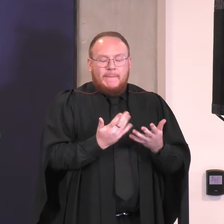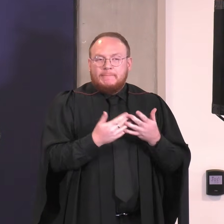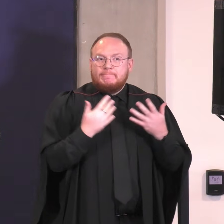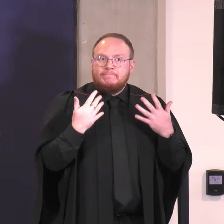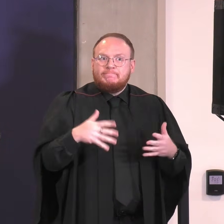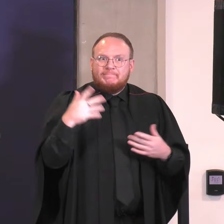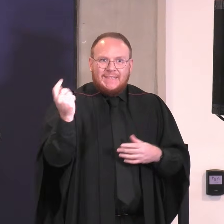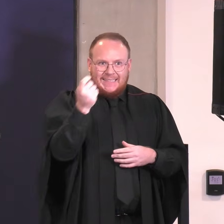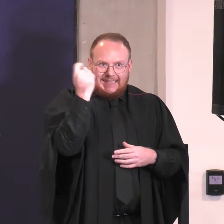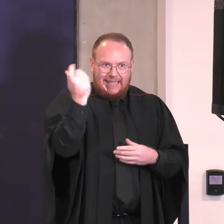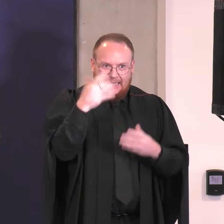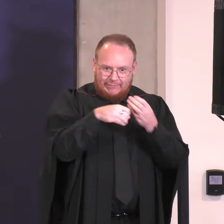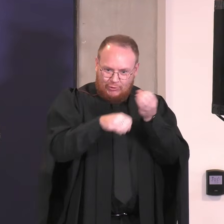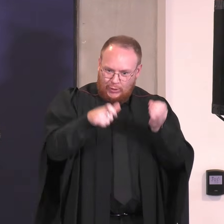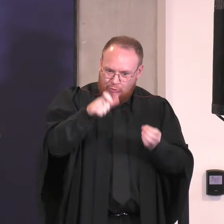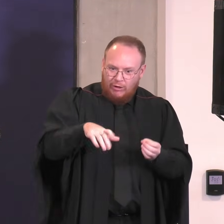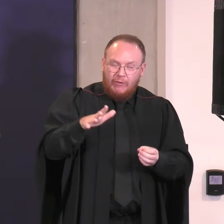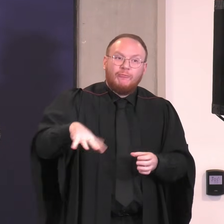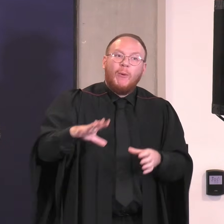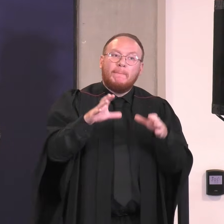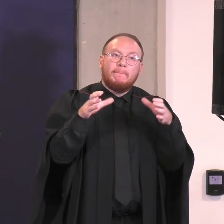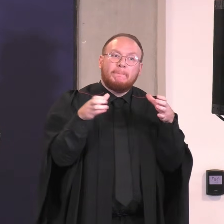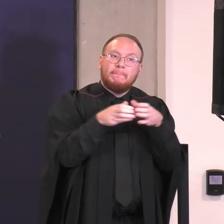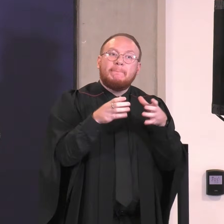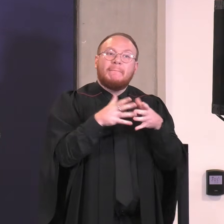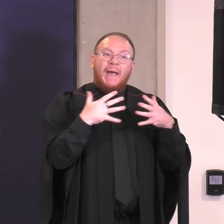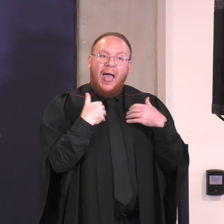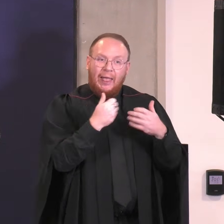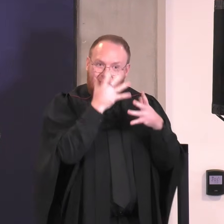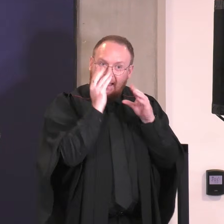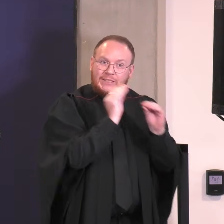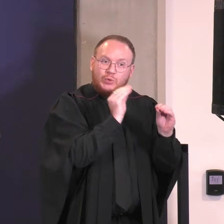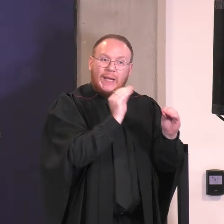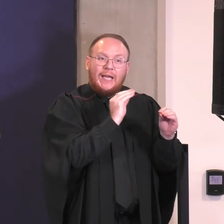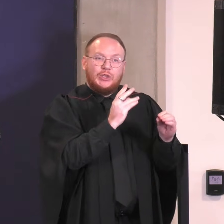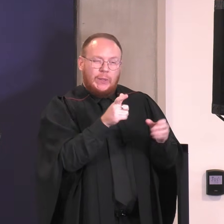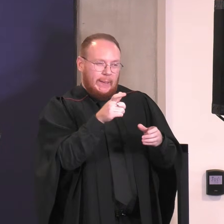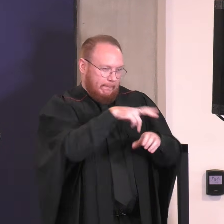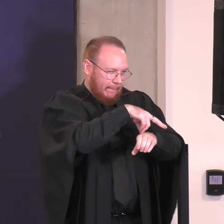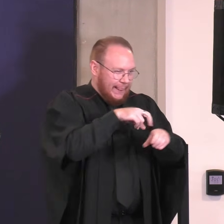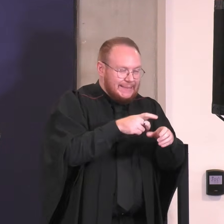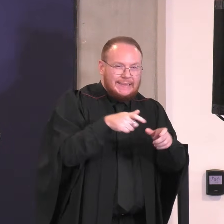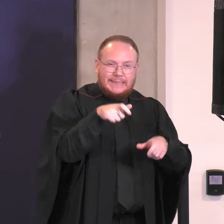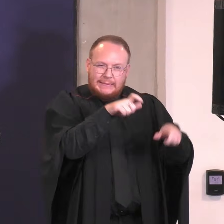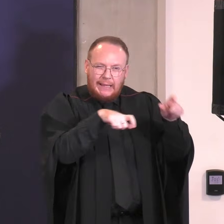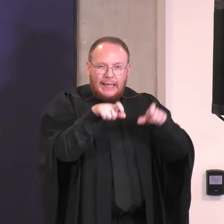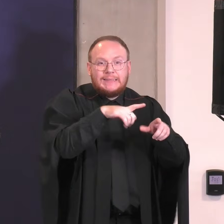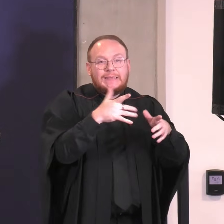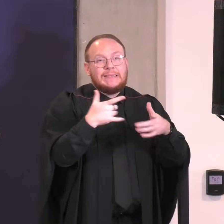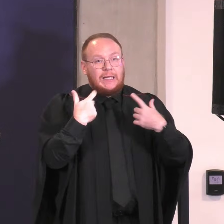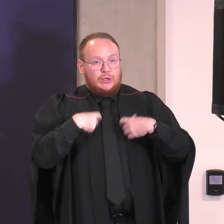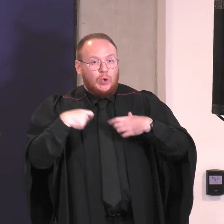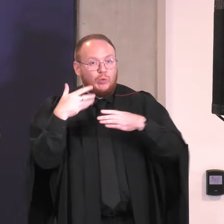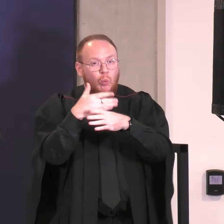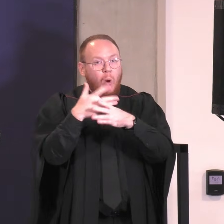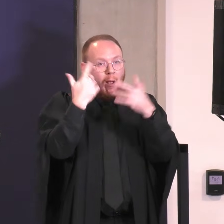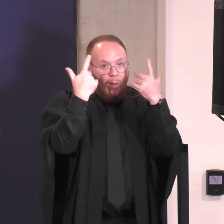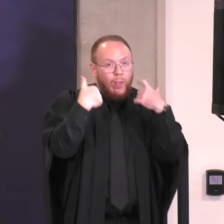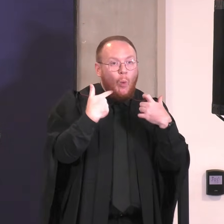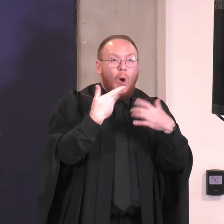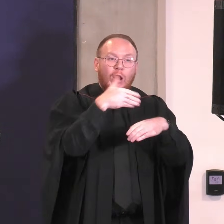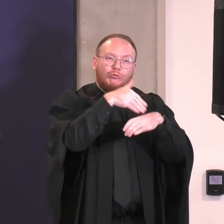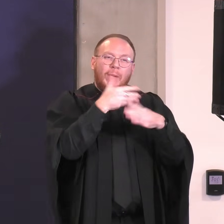our graduands from the School of Health, Education, Policing and Sciences and the Department of Social Work, Law and